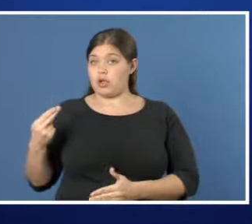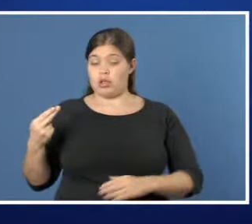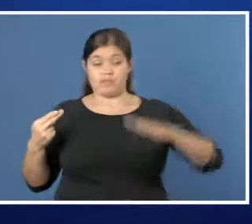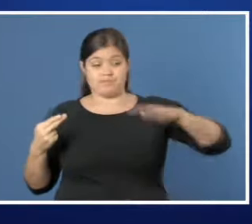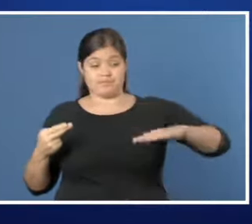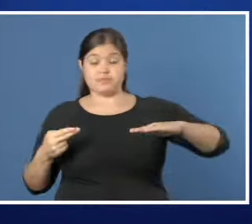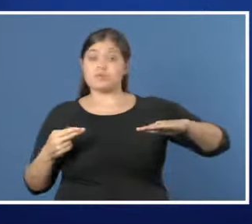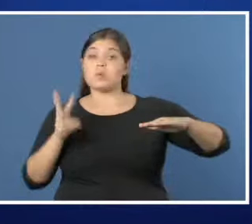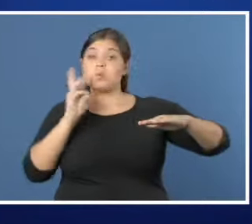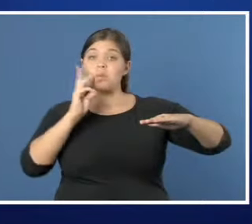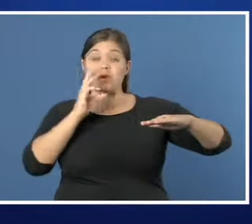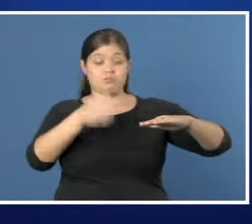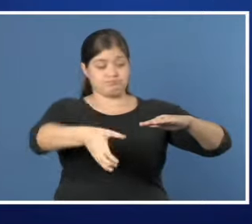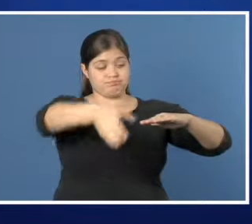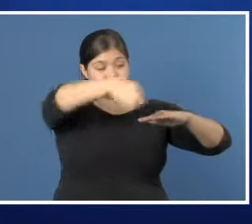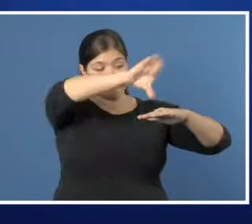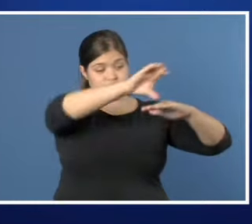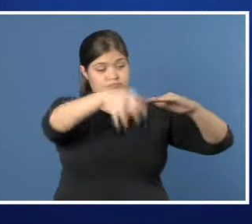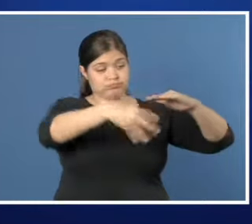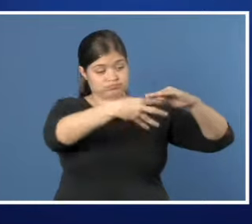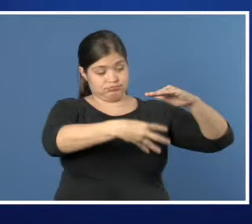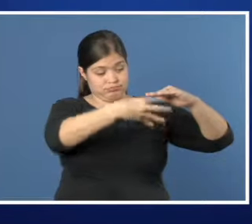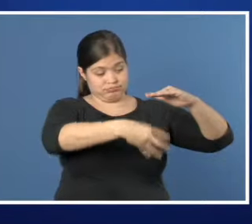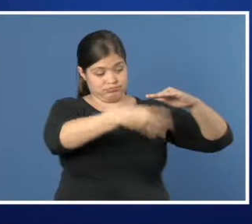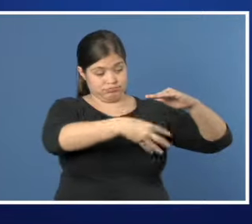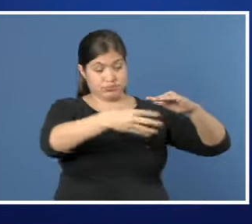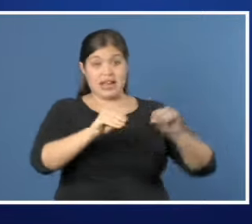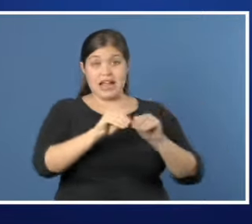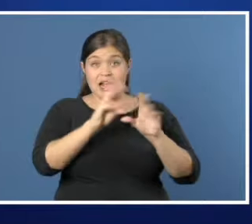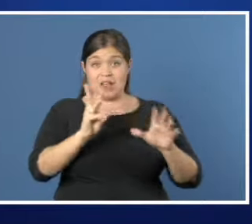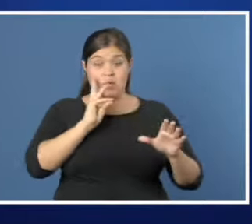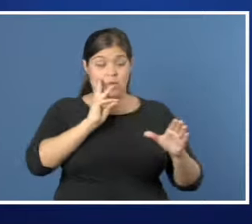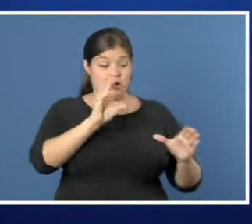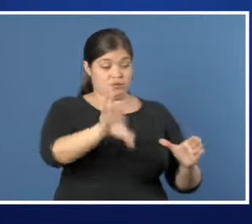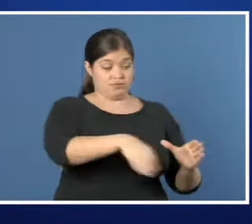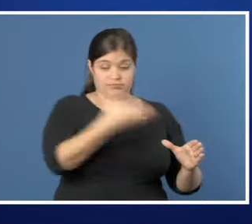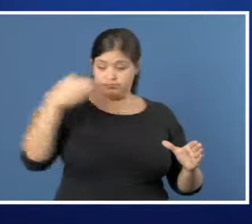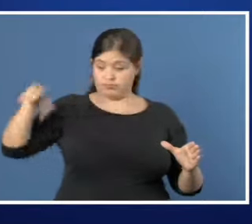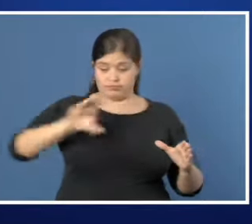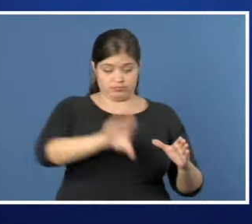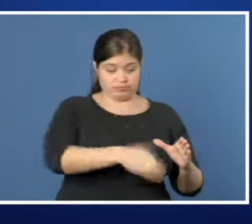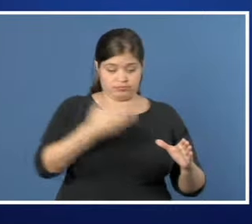it to settle and draw off the clear water for boiling.